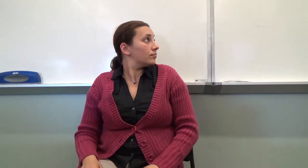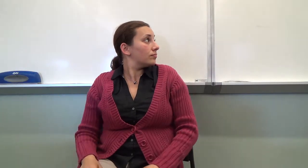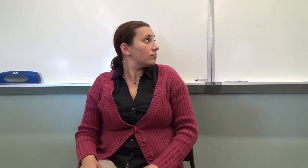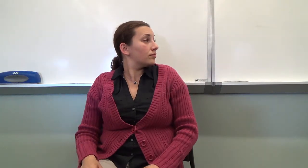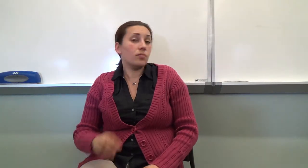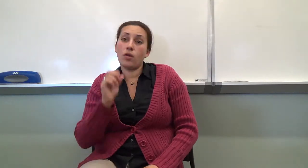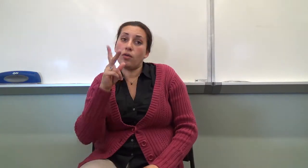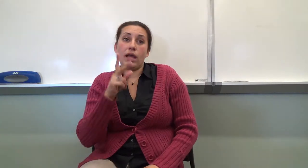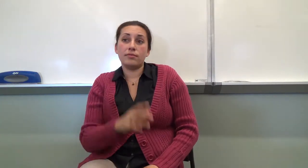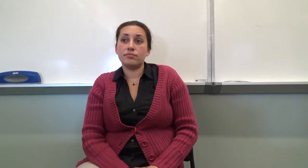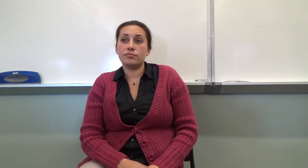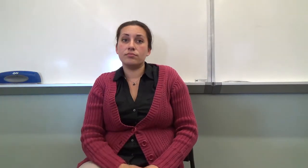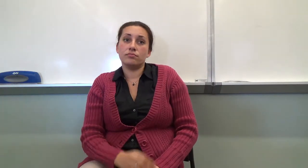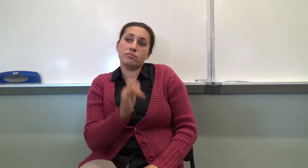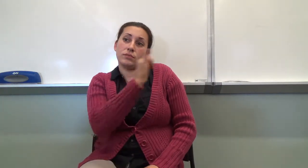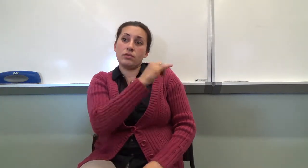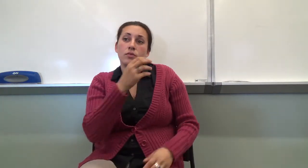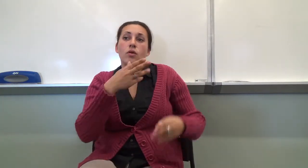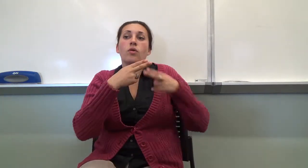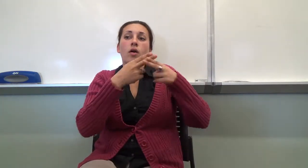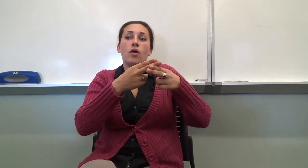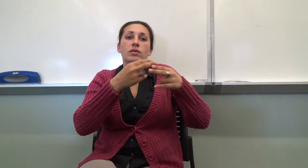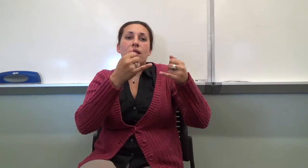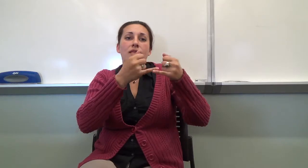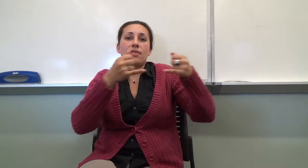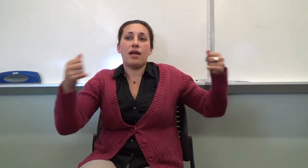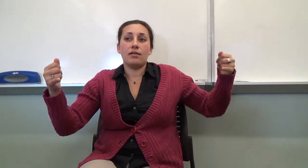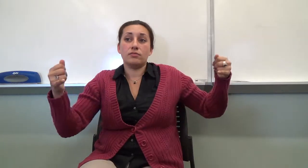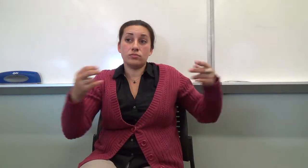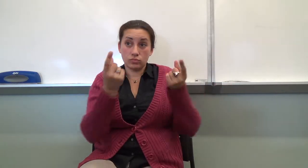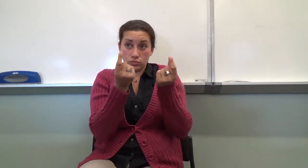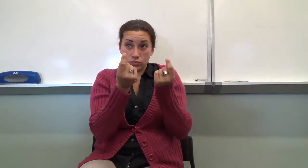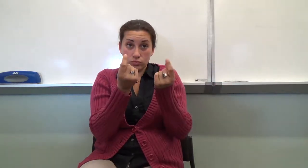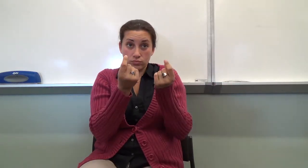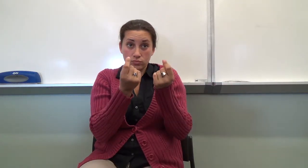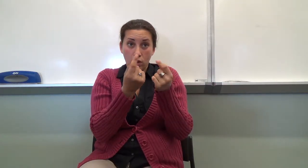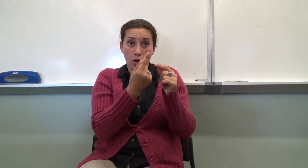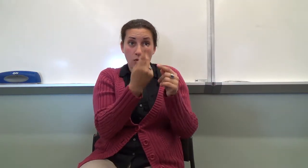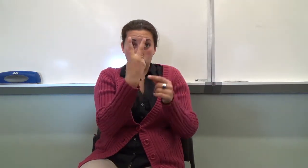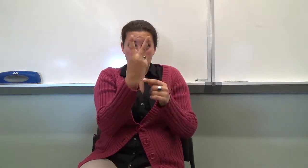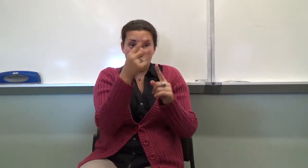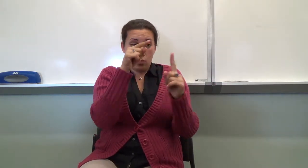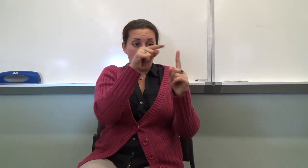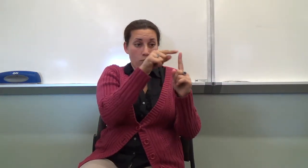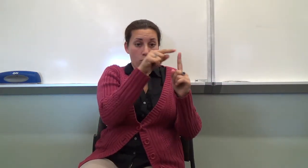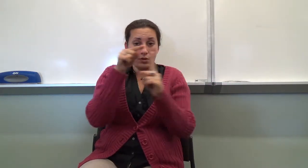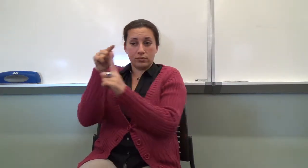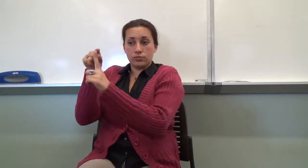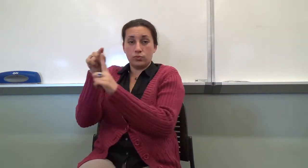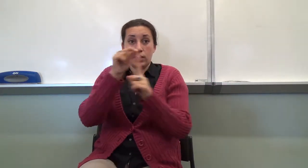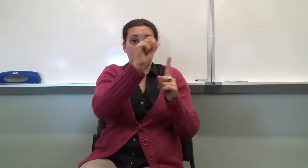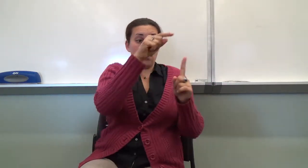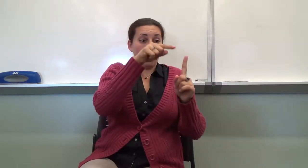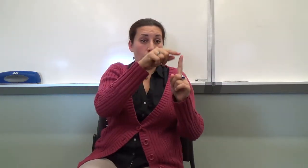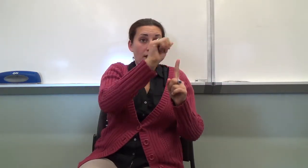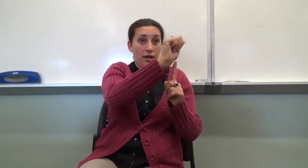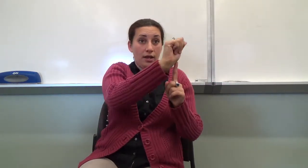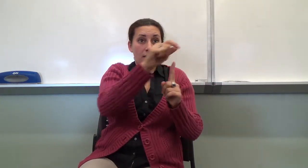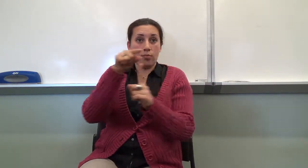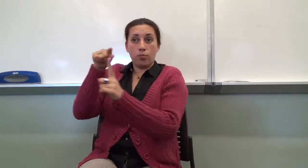Okay, we'll call that a line. Usually what they do is they take 2 points on the line, we'll call it A and B, and they use those